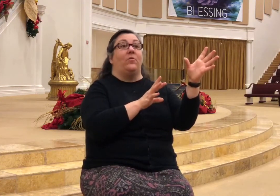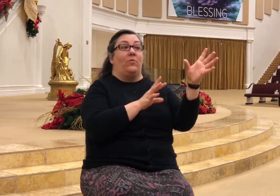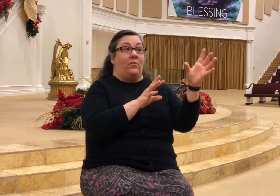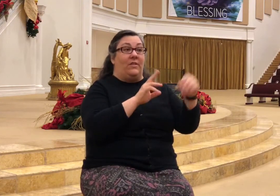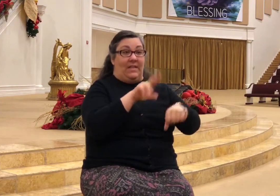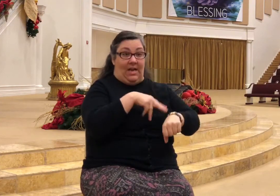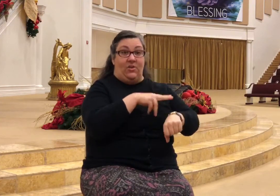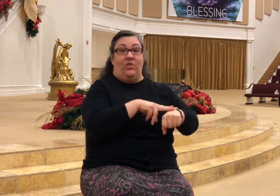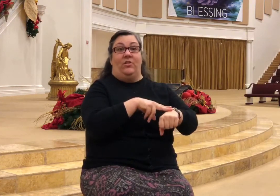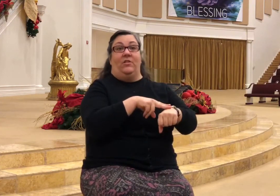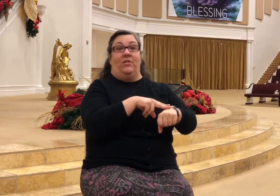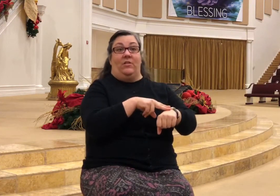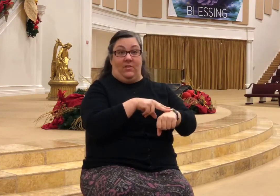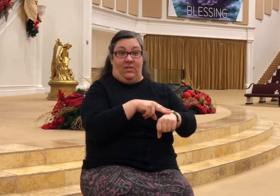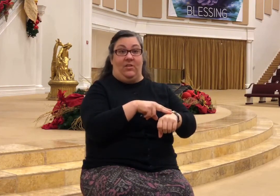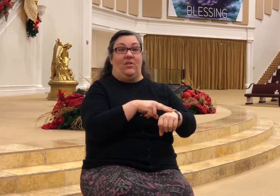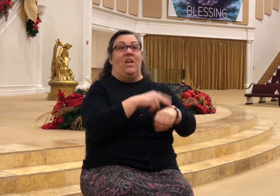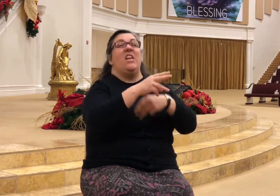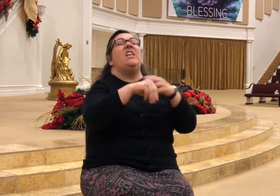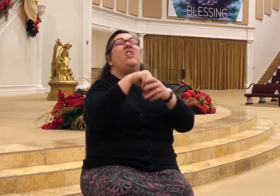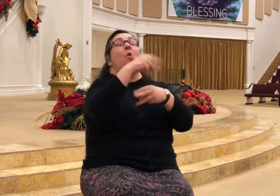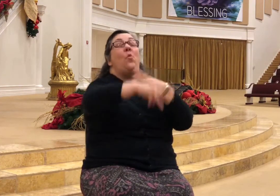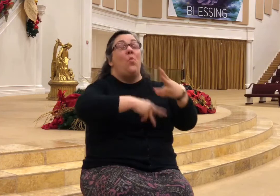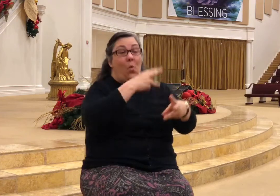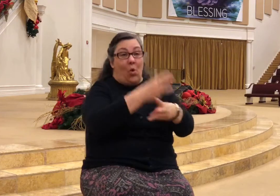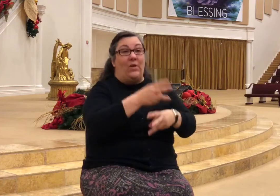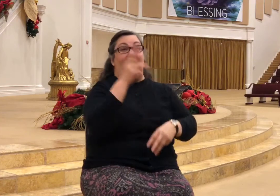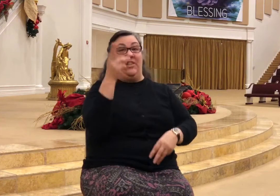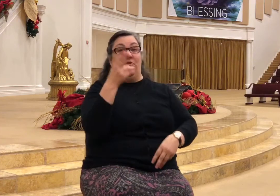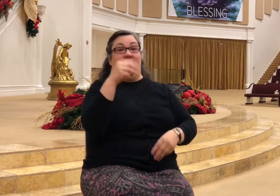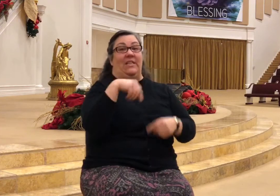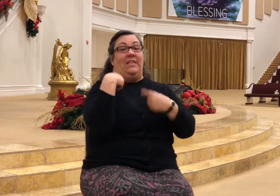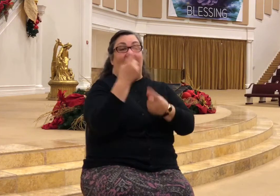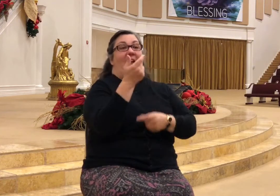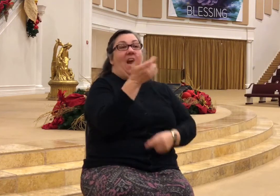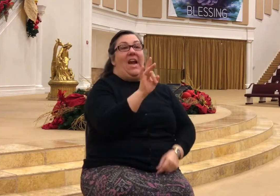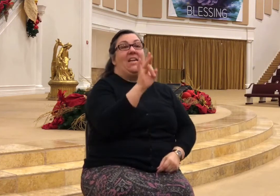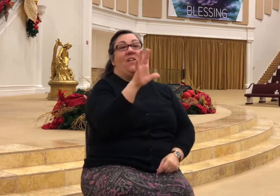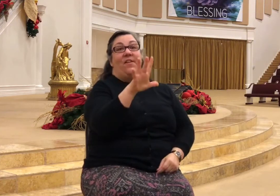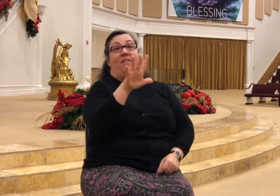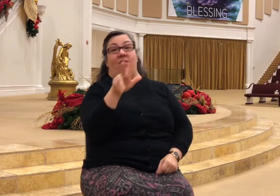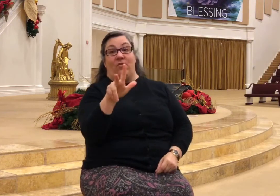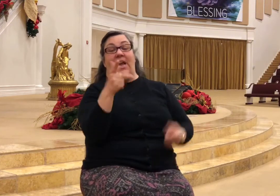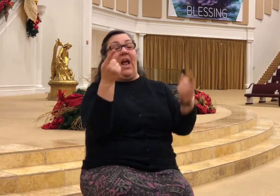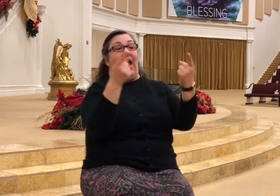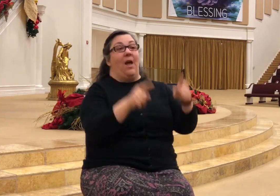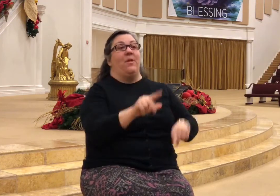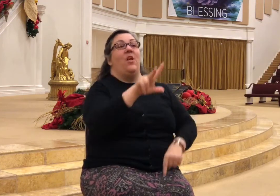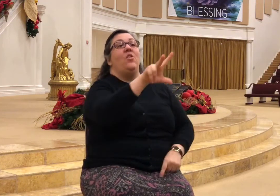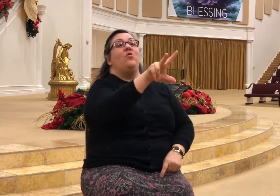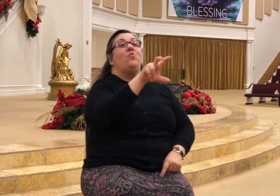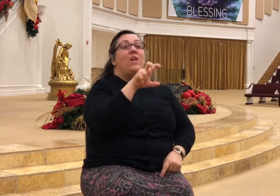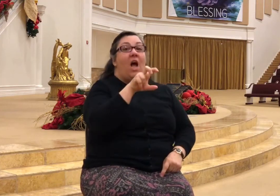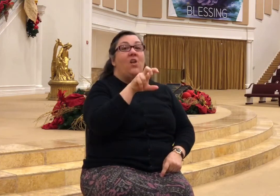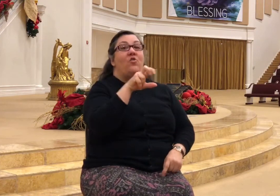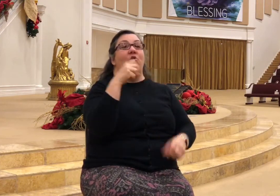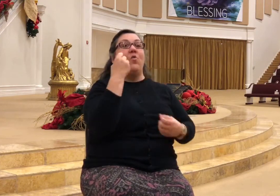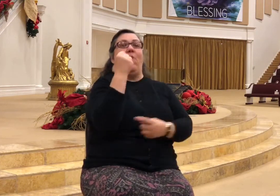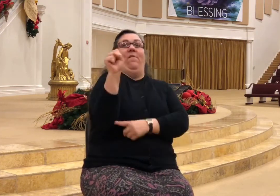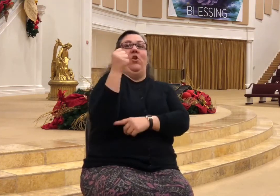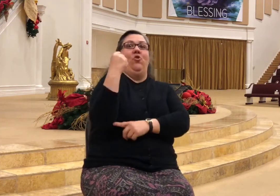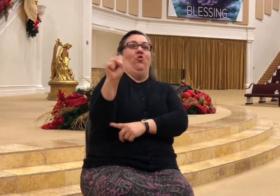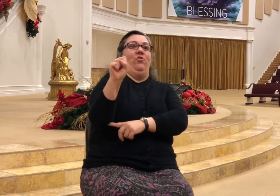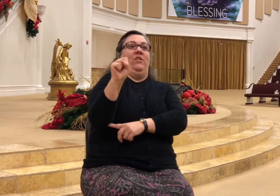history. Since their independence, I believe in 1853, there have been 300